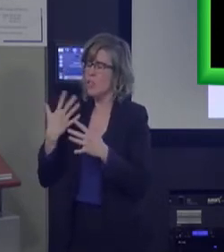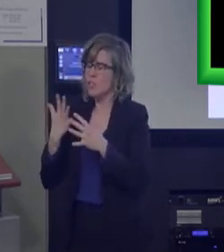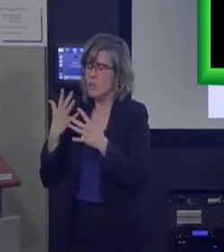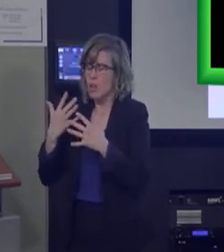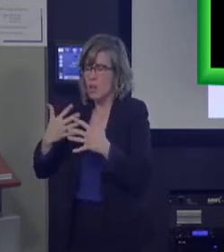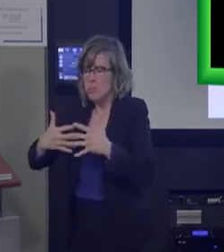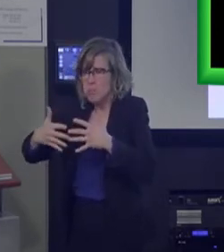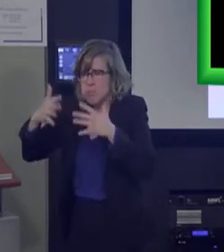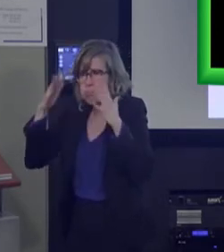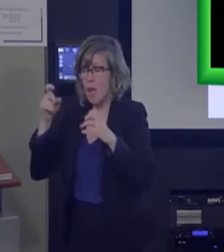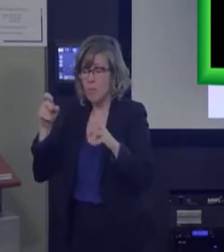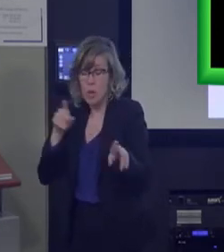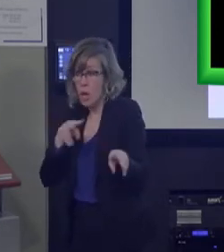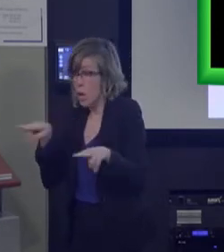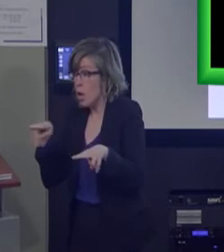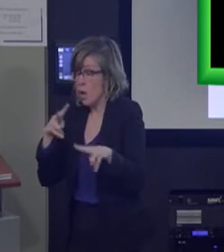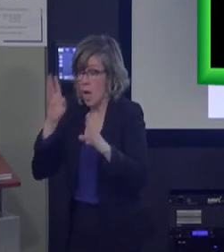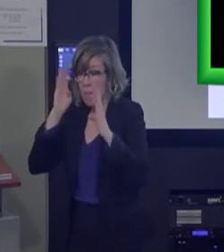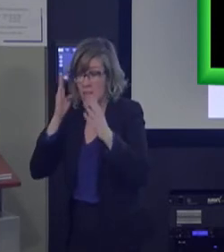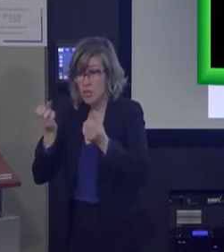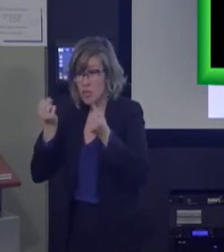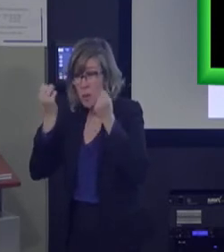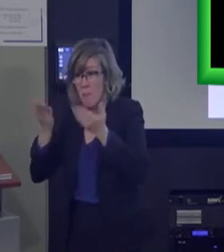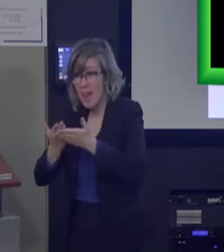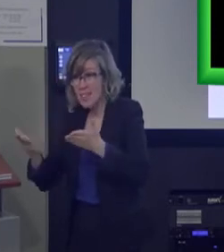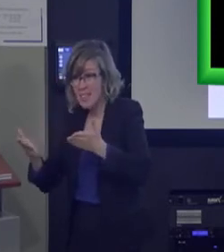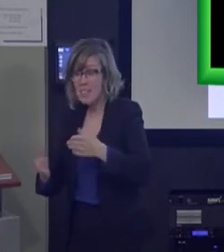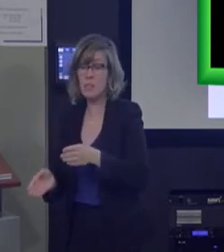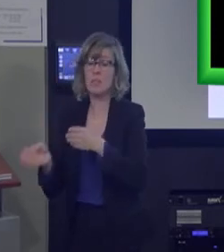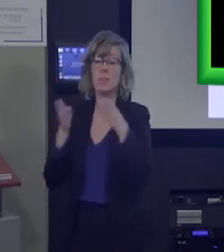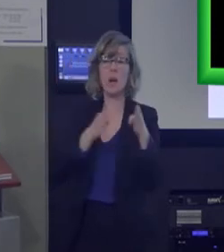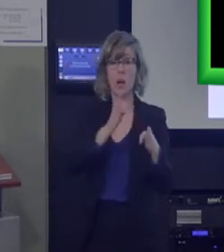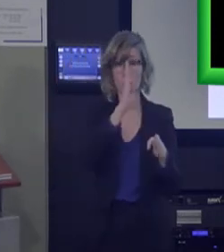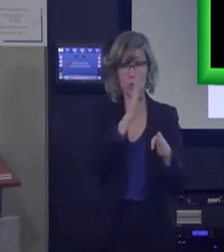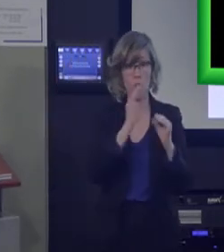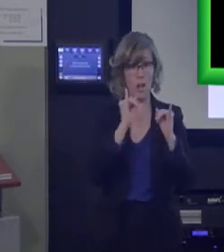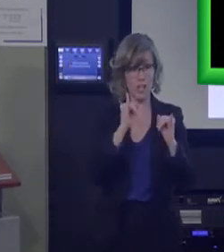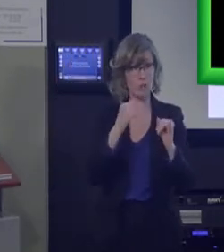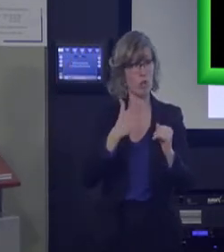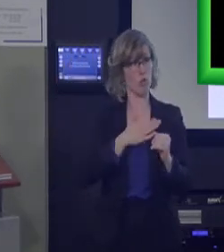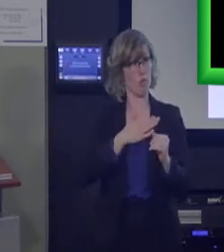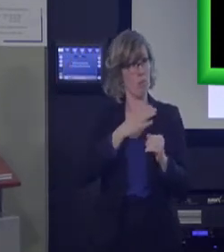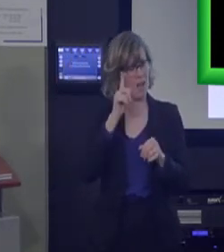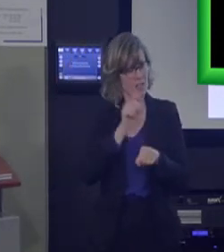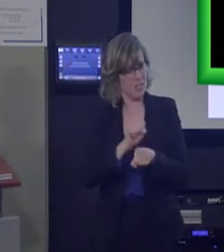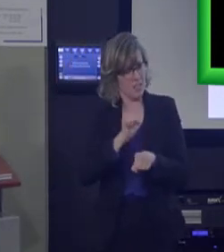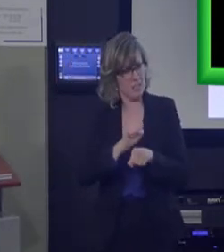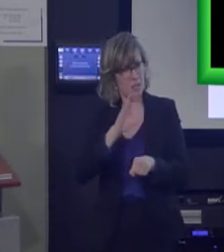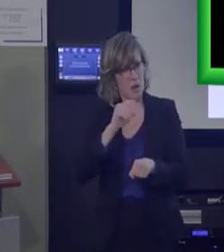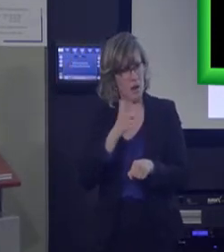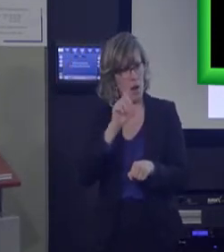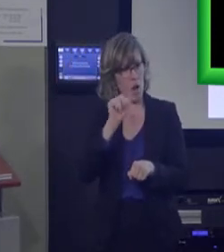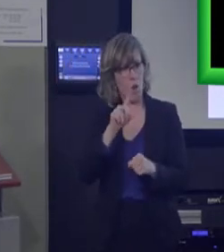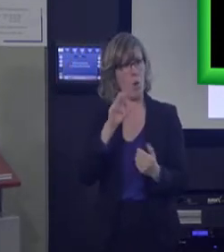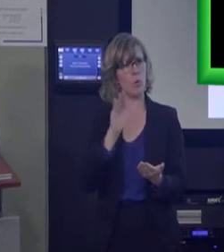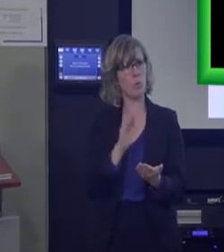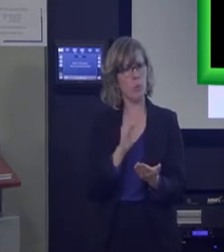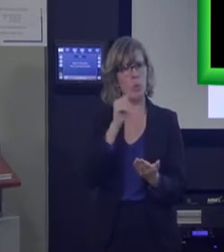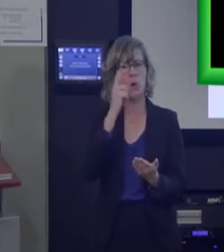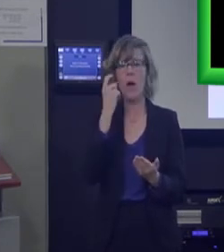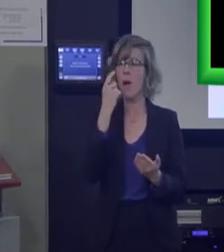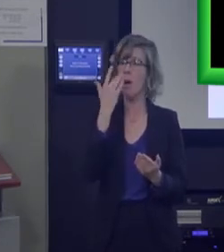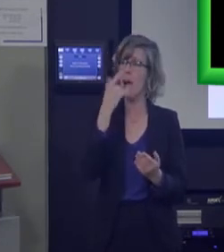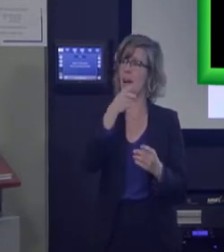things they may be paying attention to. When you're in the direct instruction condition, the cognitive load is controlled by the teacher, and all the